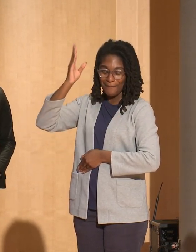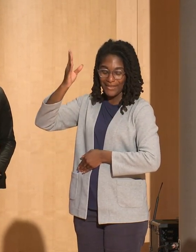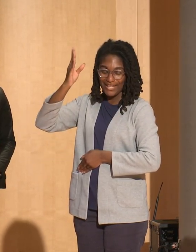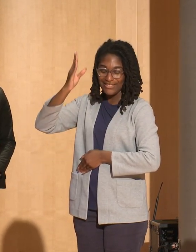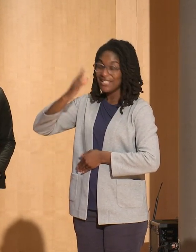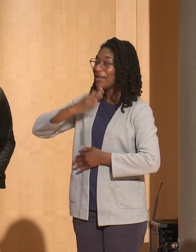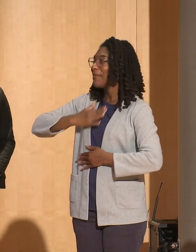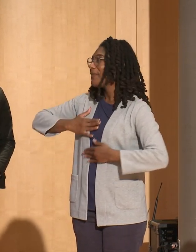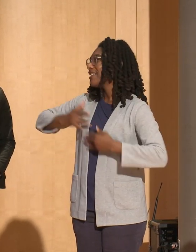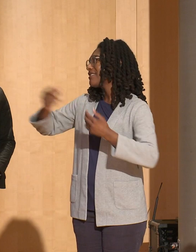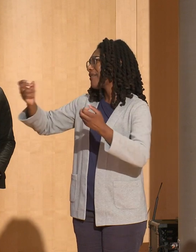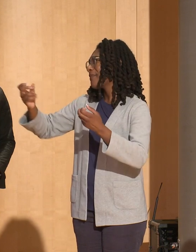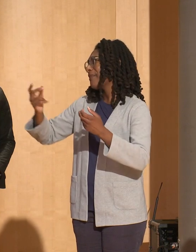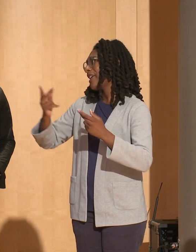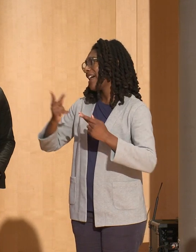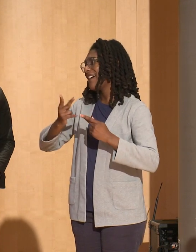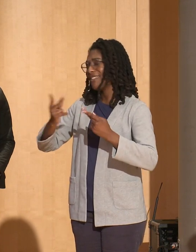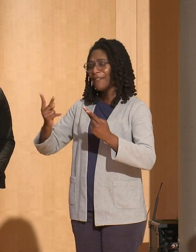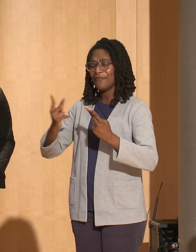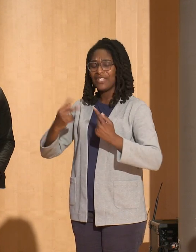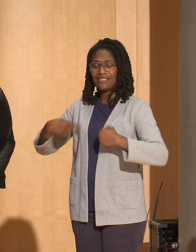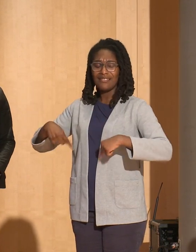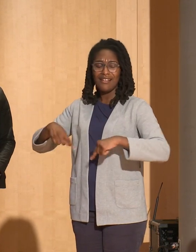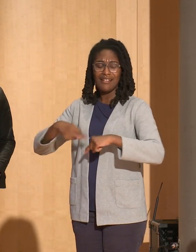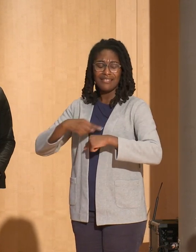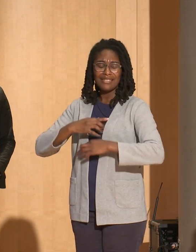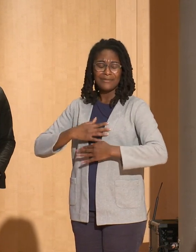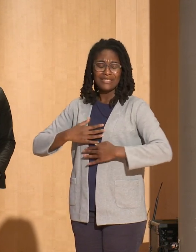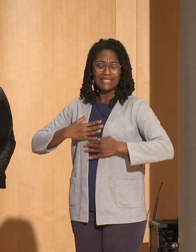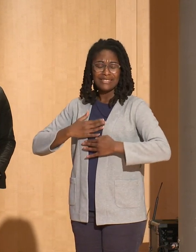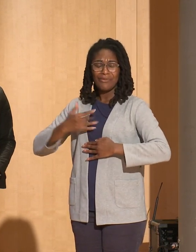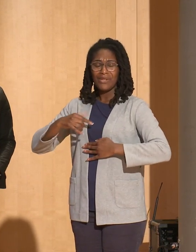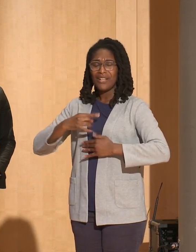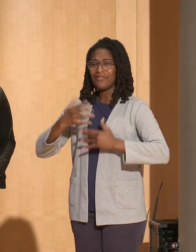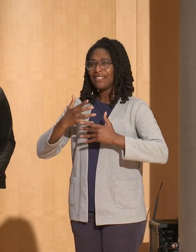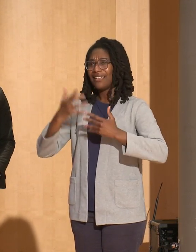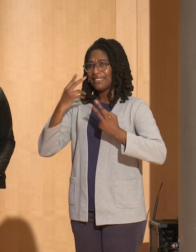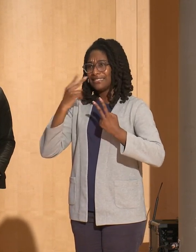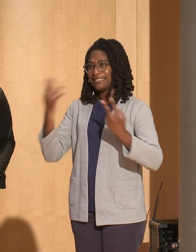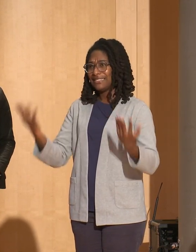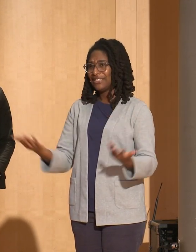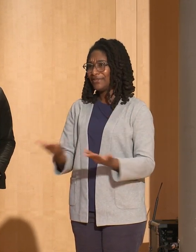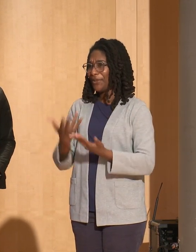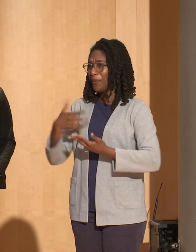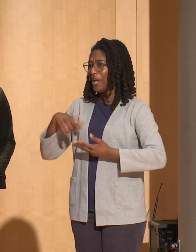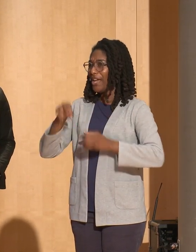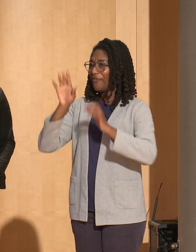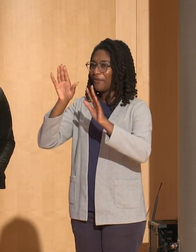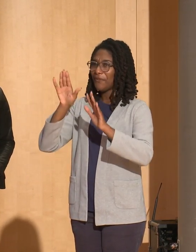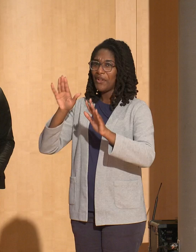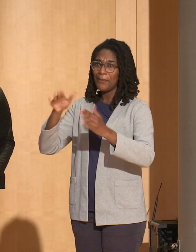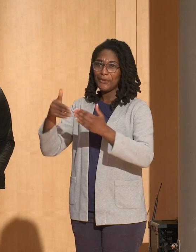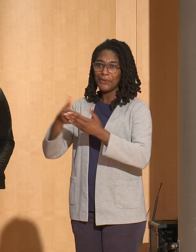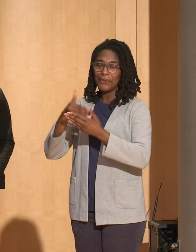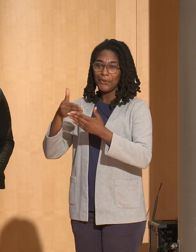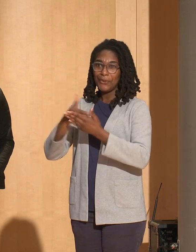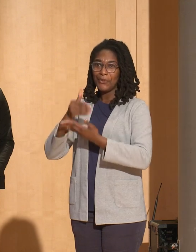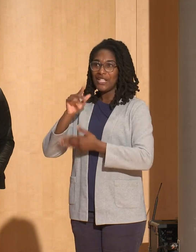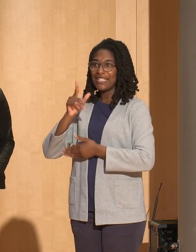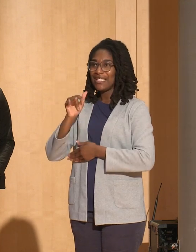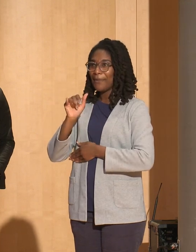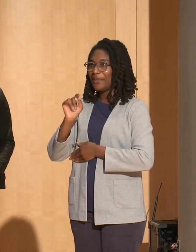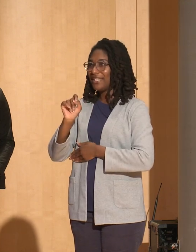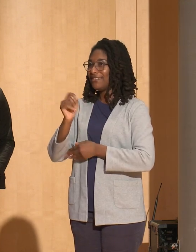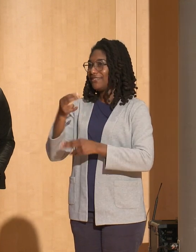please come back and visit the Reginald F. Lewis Museum. There's a lot to see here. We have a fabulous new exhibit called Black